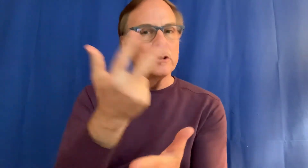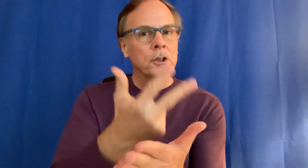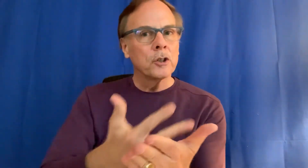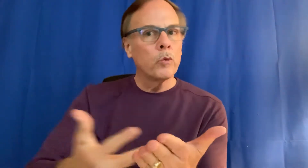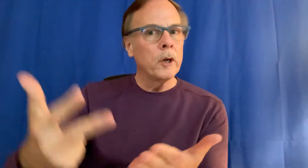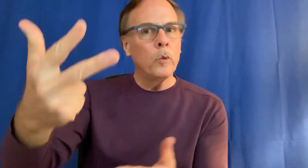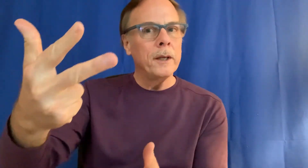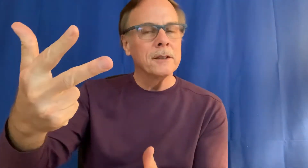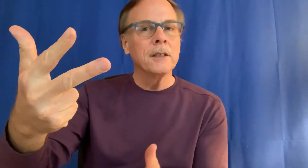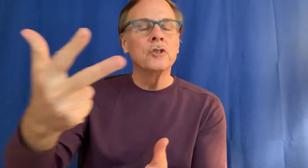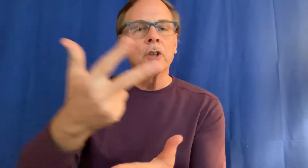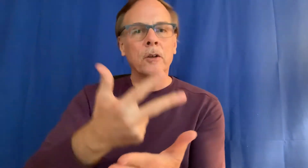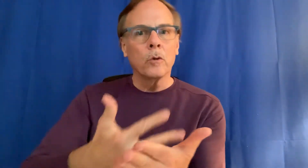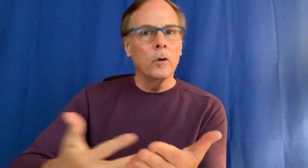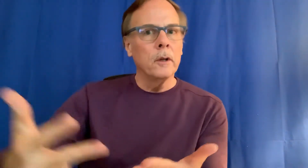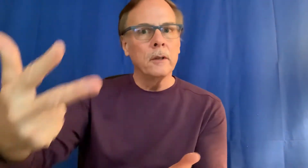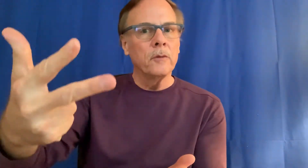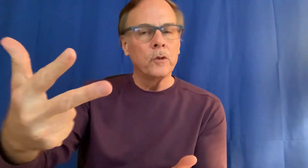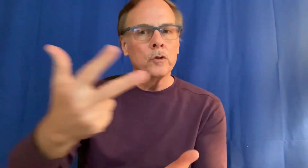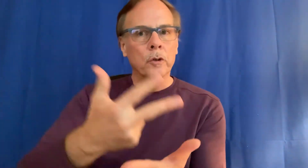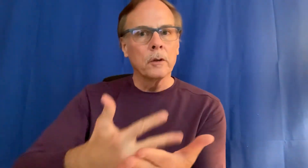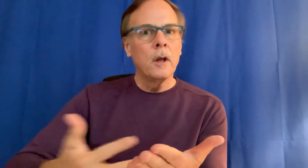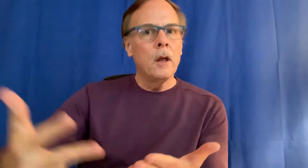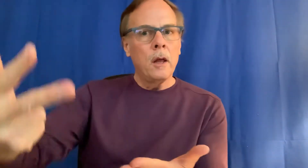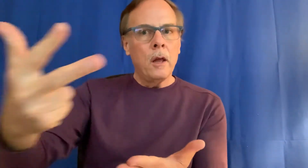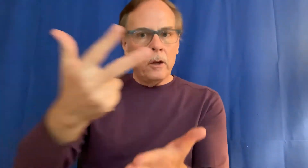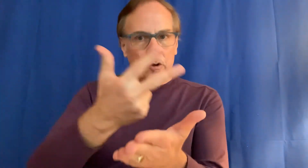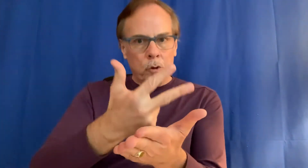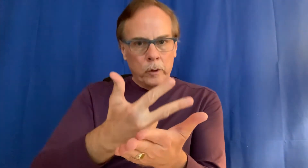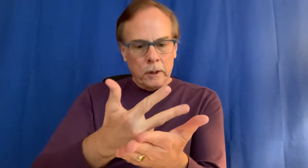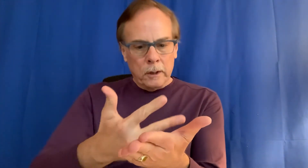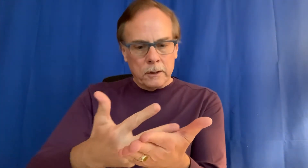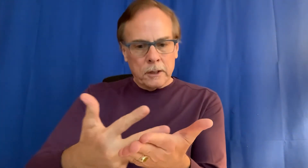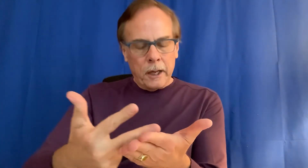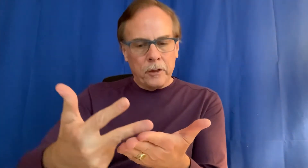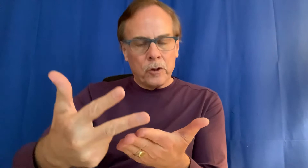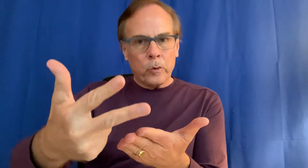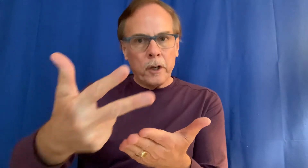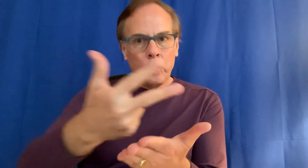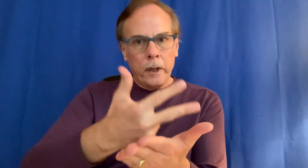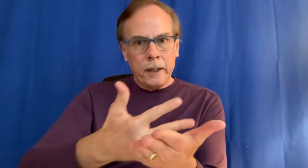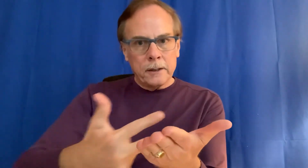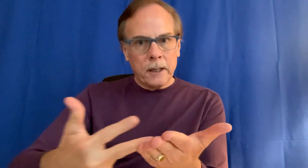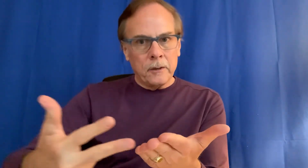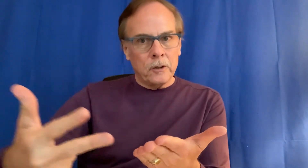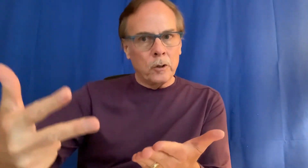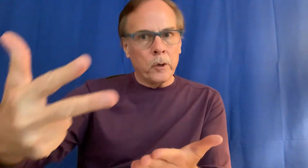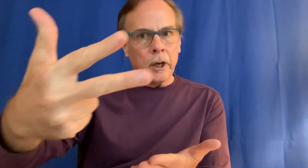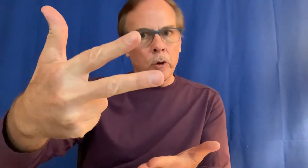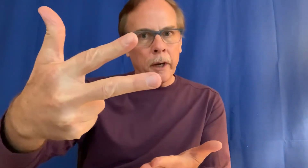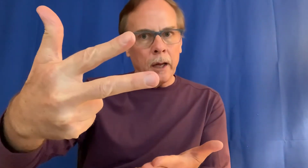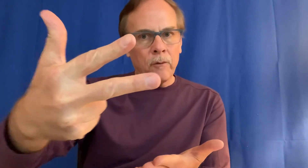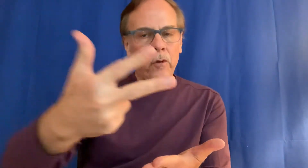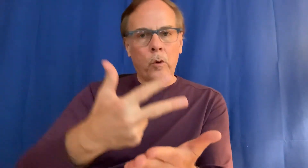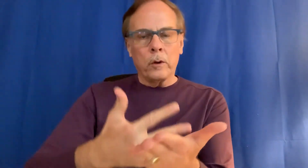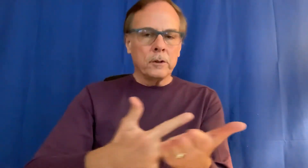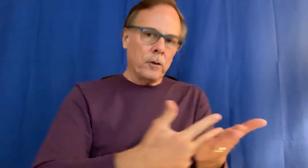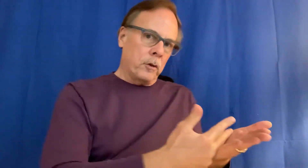just 3 weeks in general in the future. You're doing the sign 3 weeks, and then you're bringing your hand forward. So